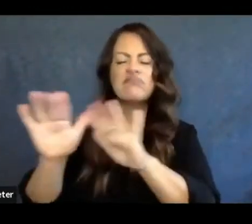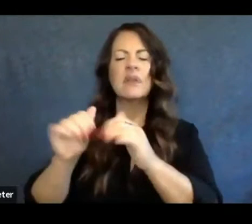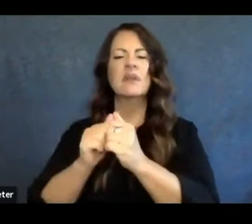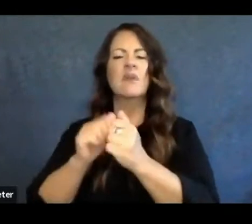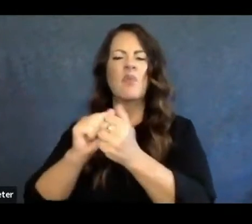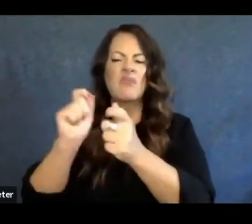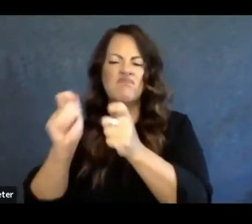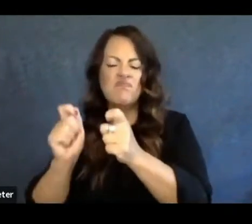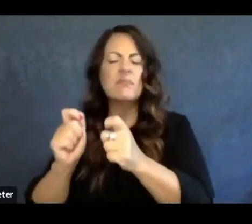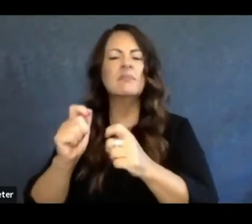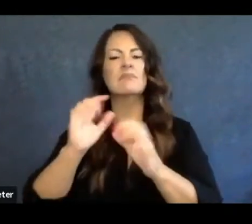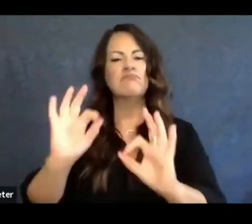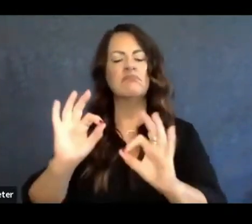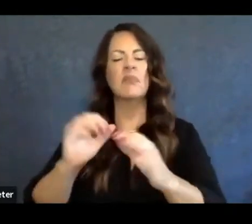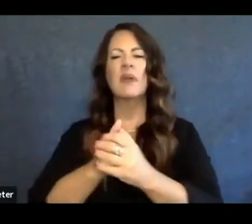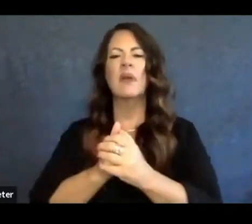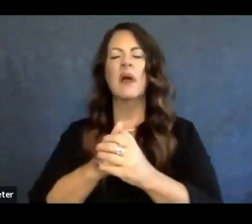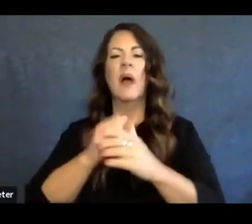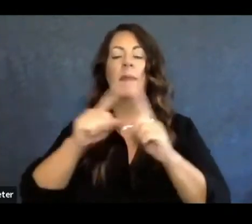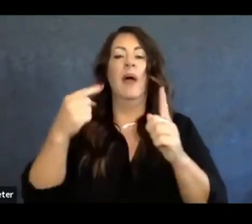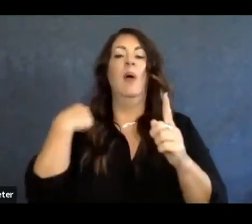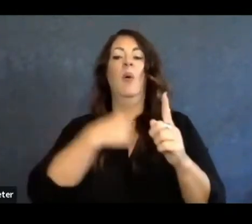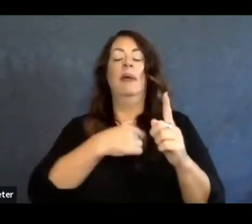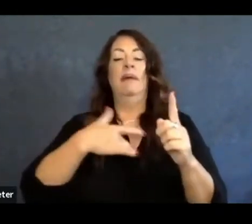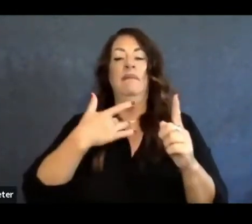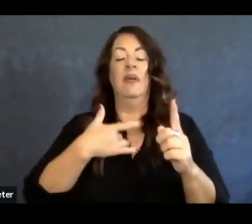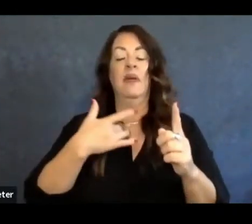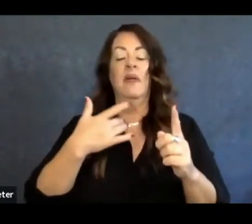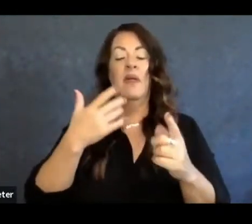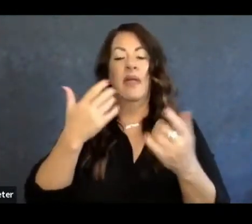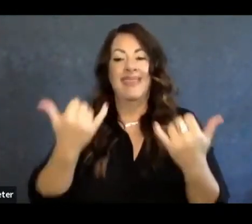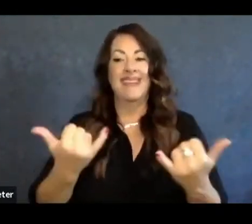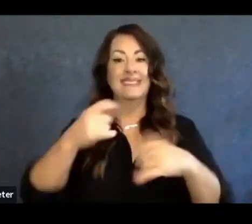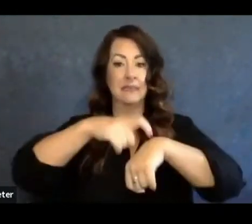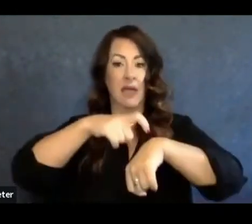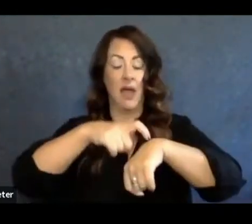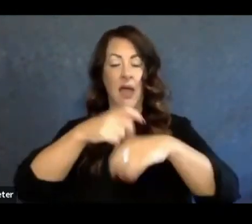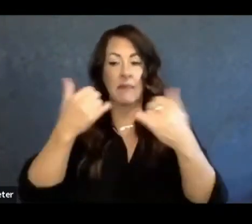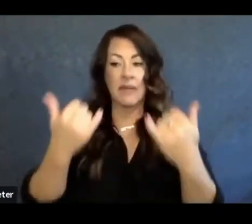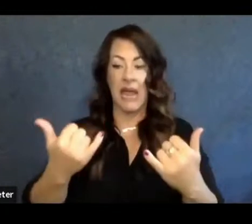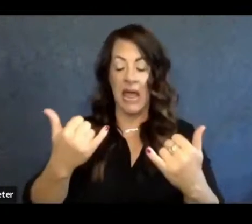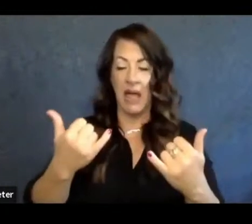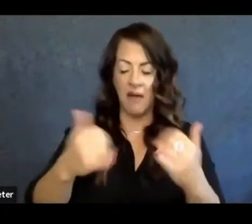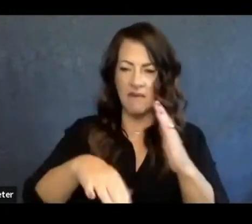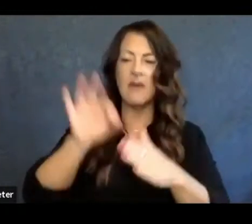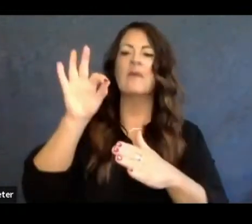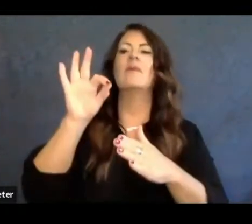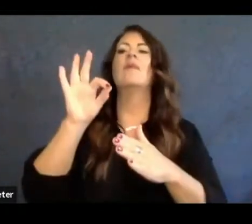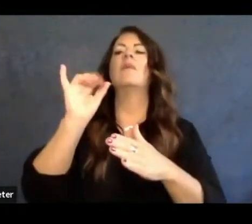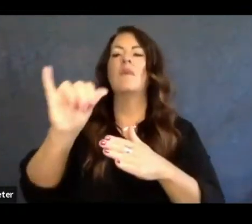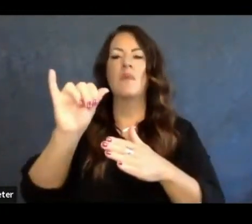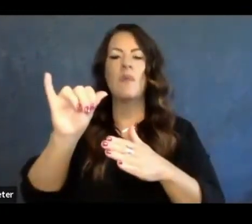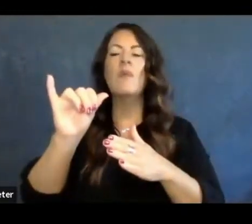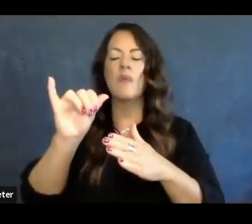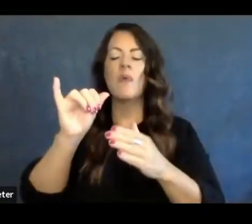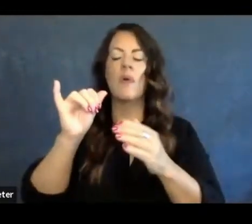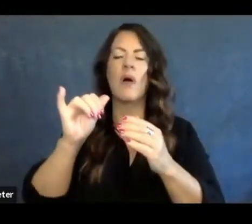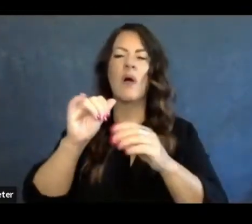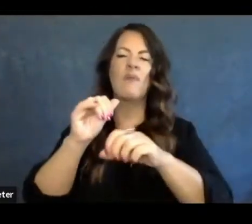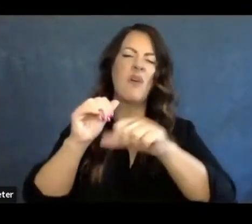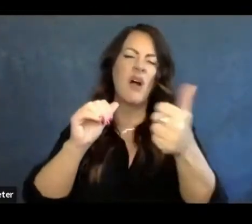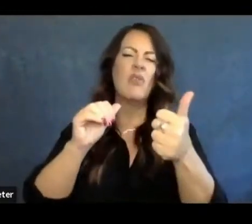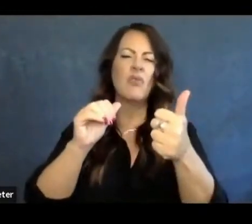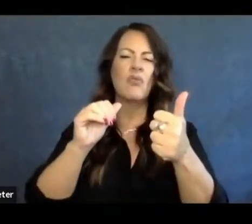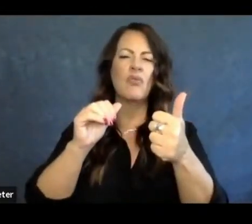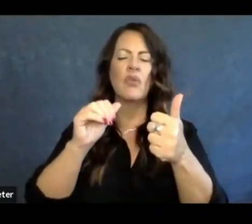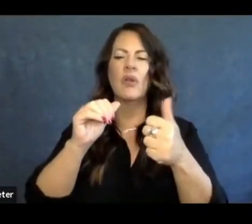programmatic changes. But we feel that at this point, given the importance, the ongoing importance of